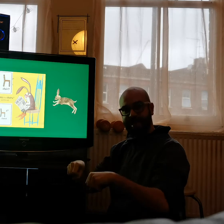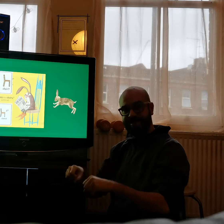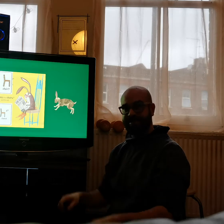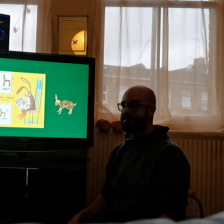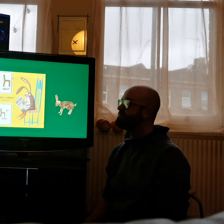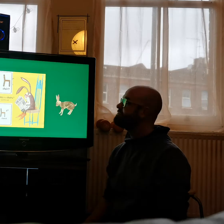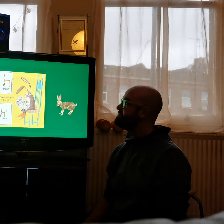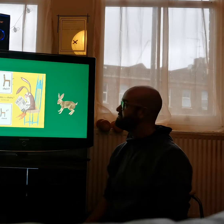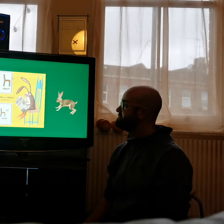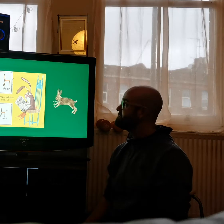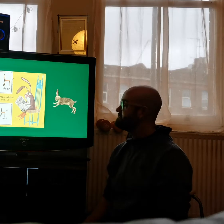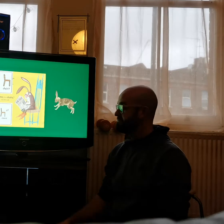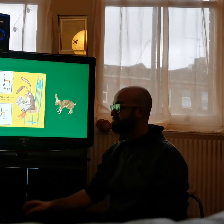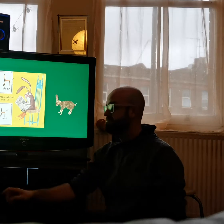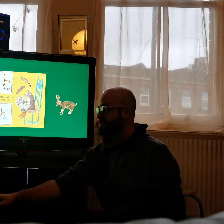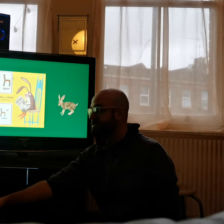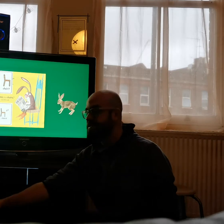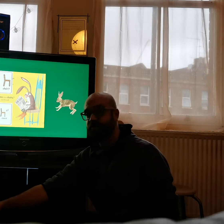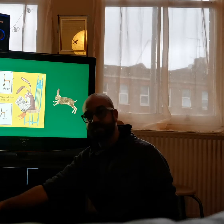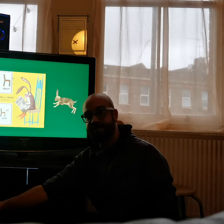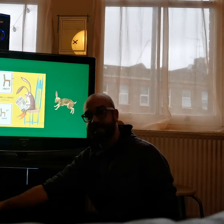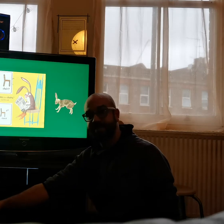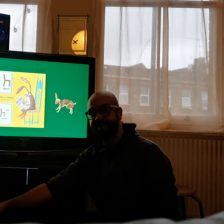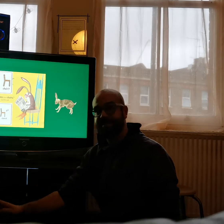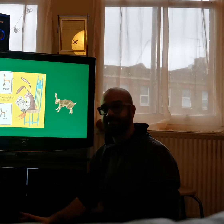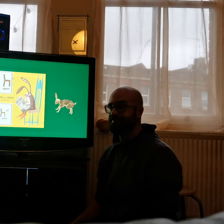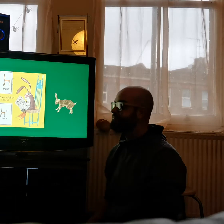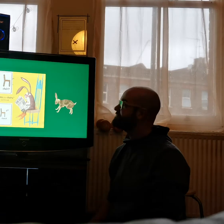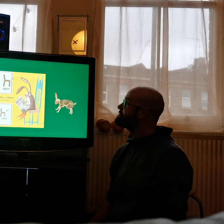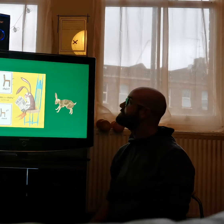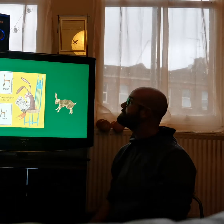chairs. See what's next.